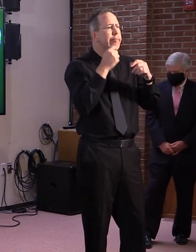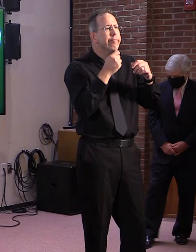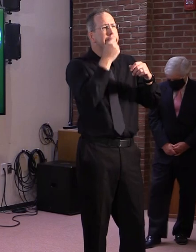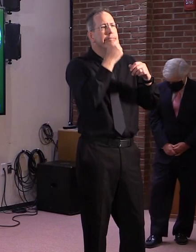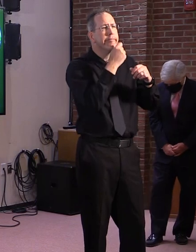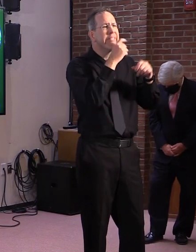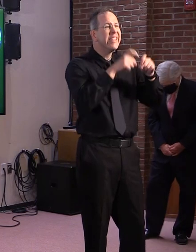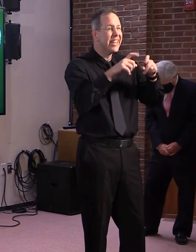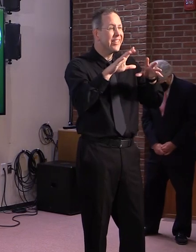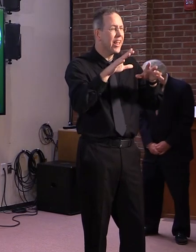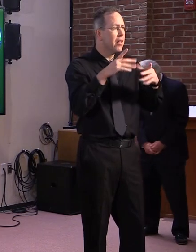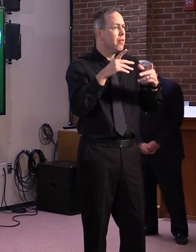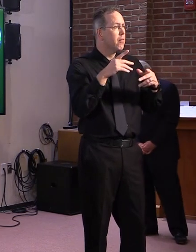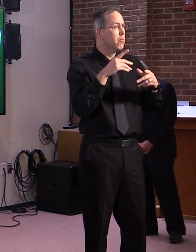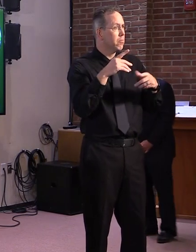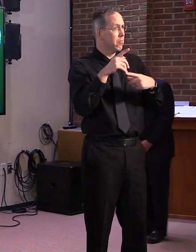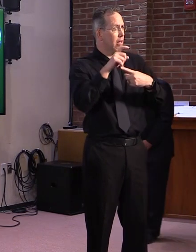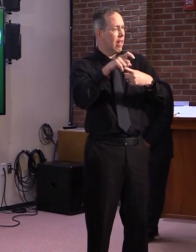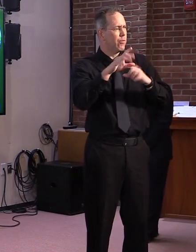perhaps for the governor,